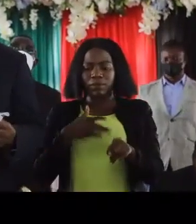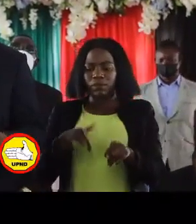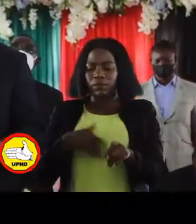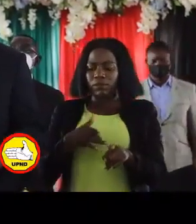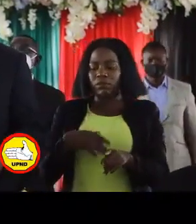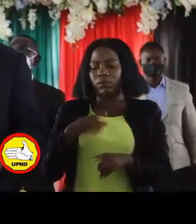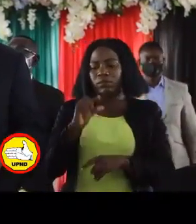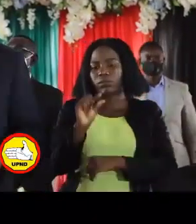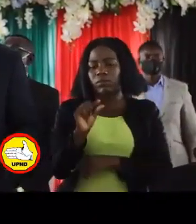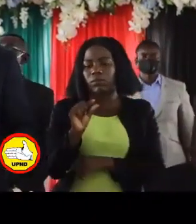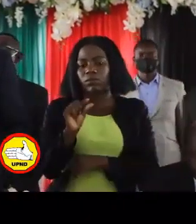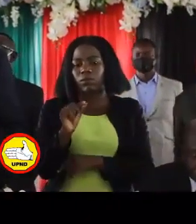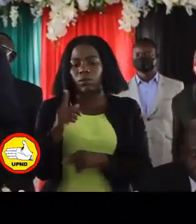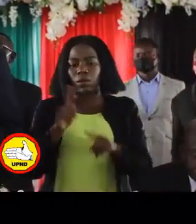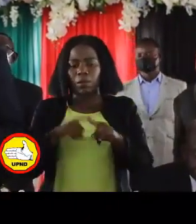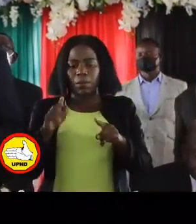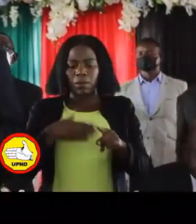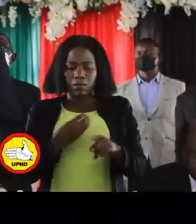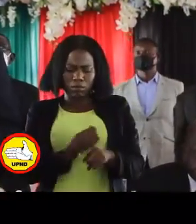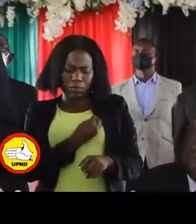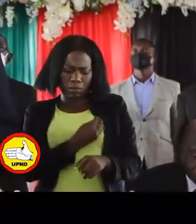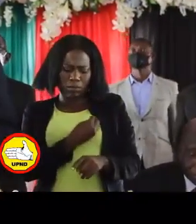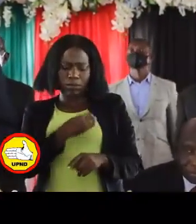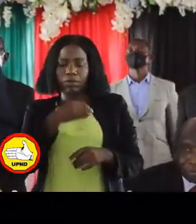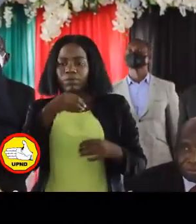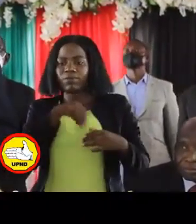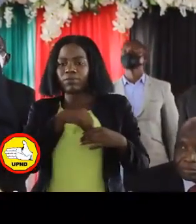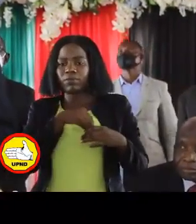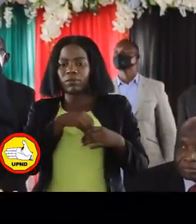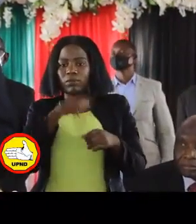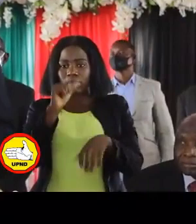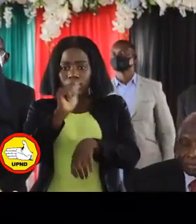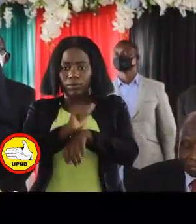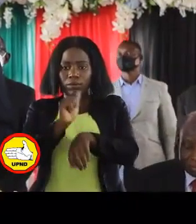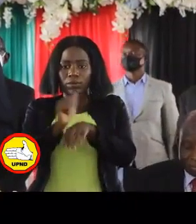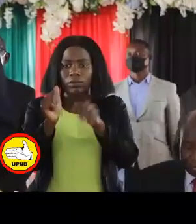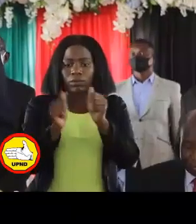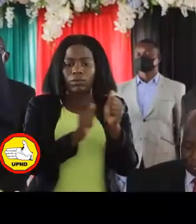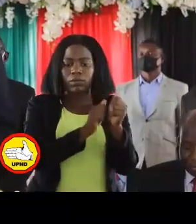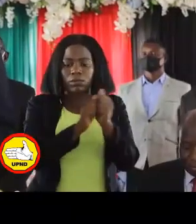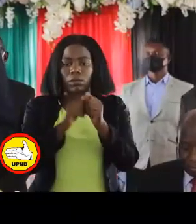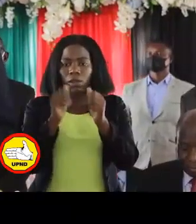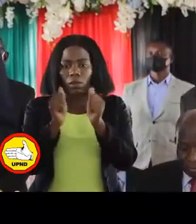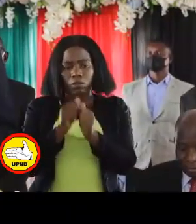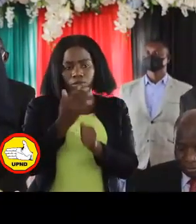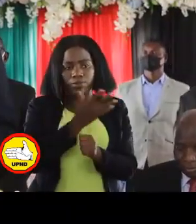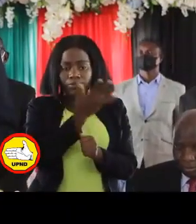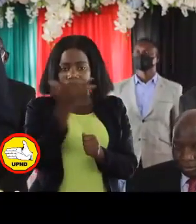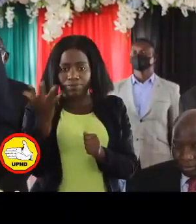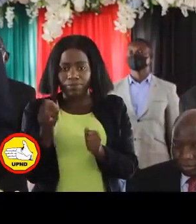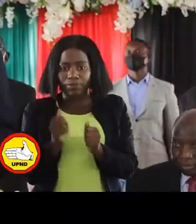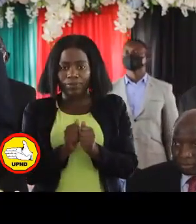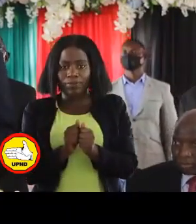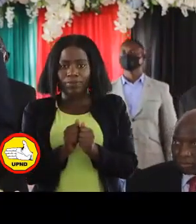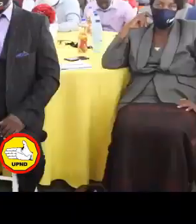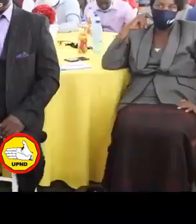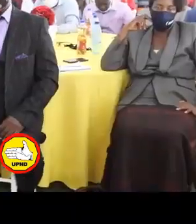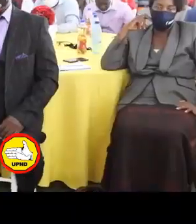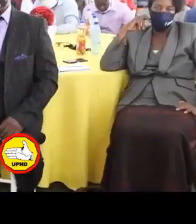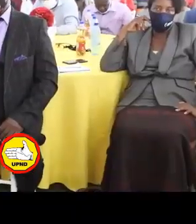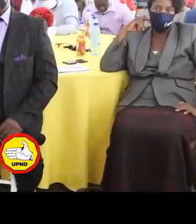but confident inside that working together with all of you, talented